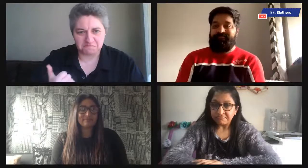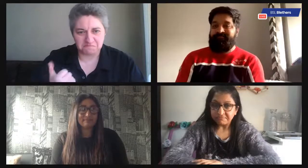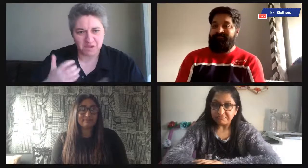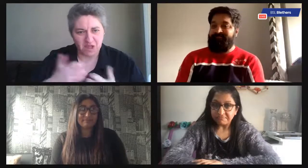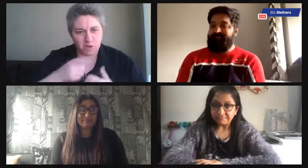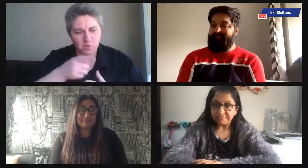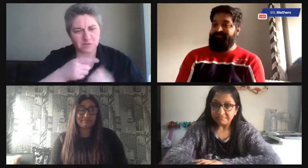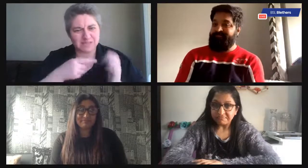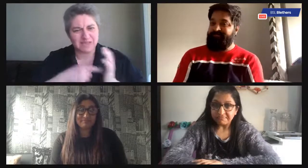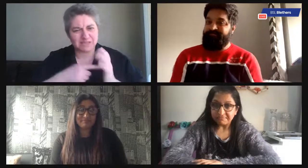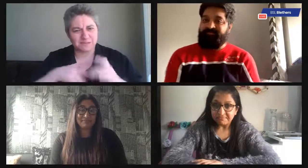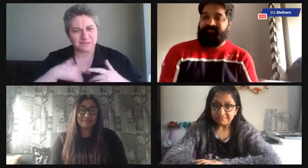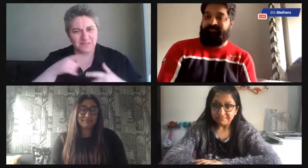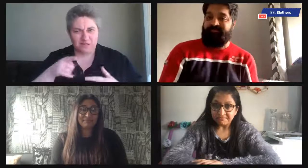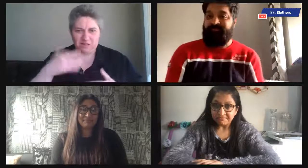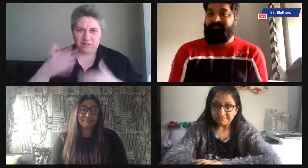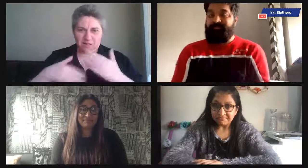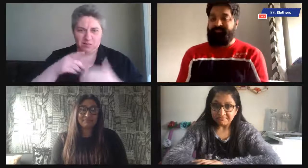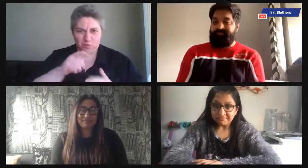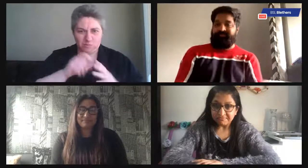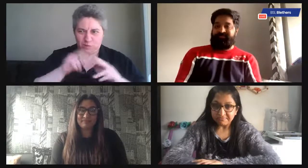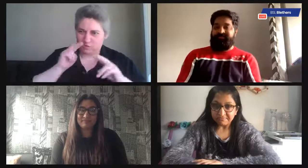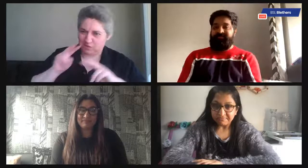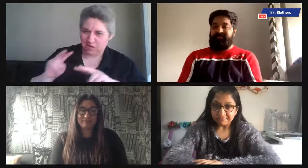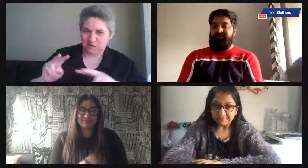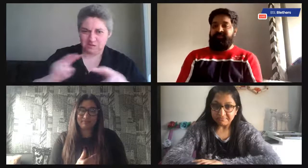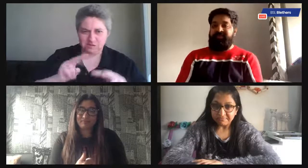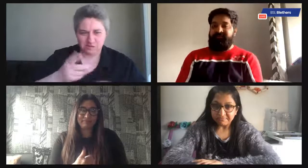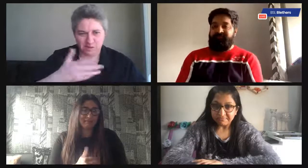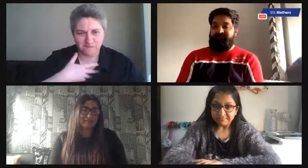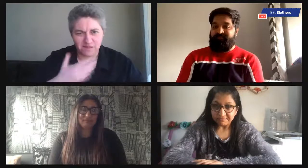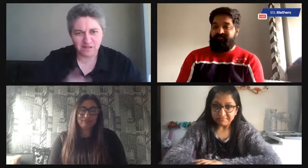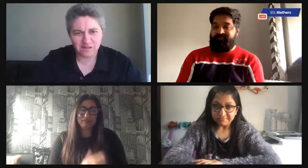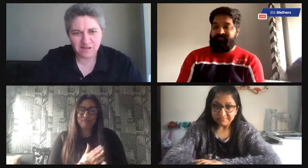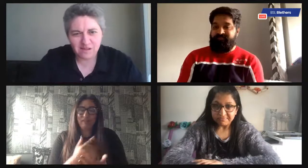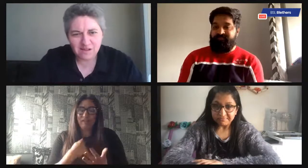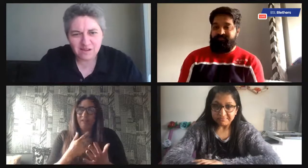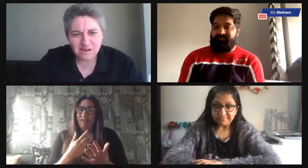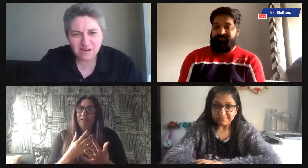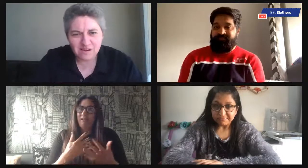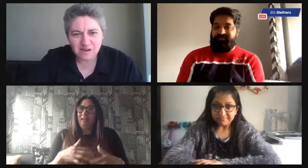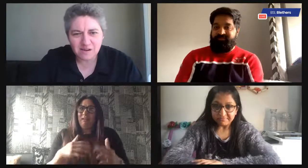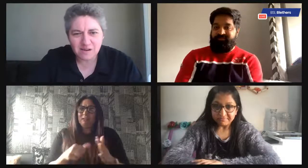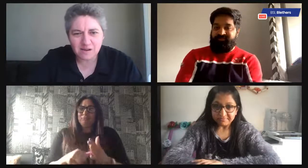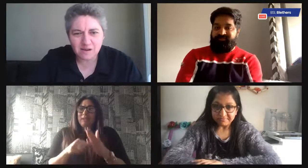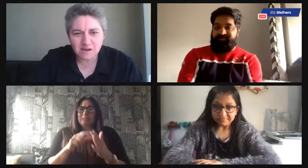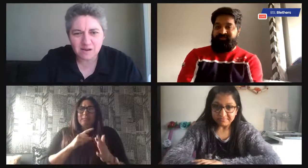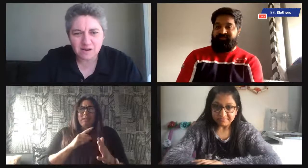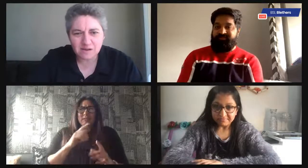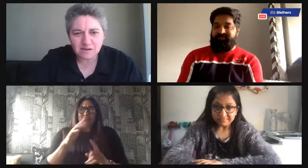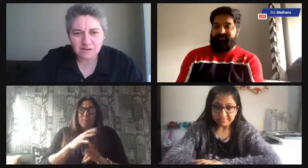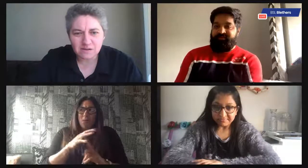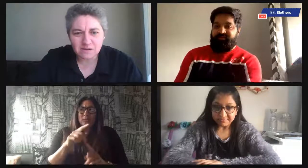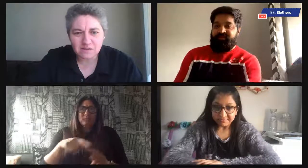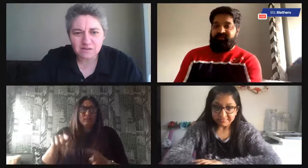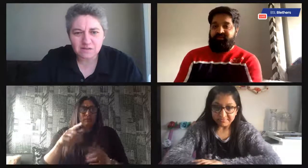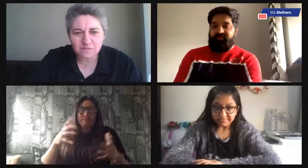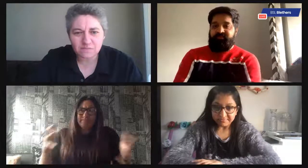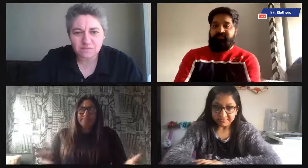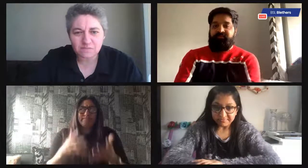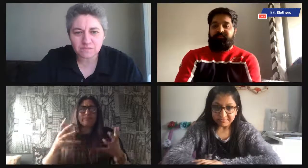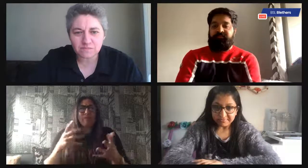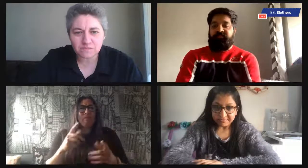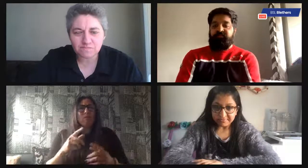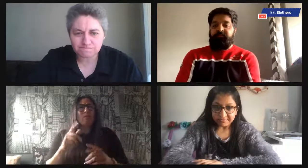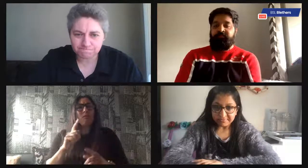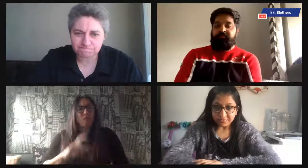been volunteering to pass this knowledge on to their members. Oh wow, that is fantastic. I mean, Tasnim, how do